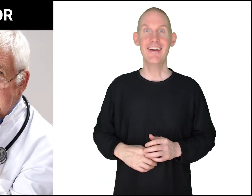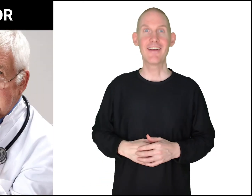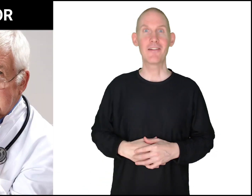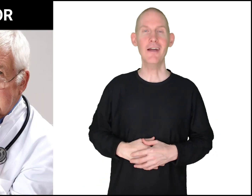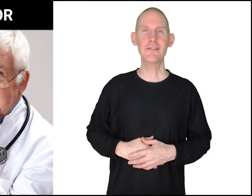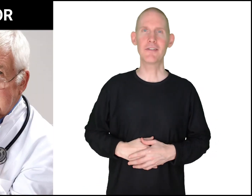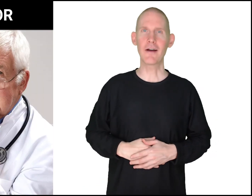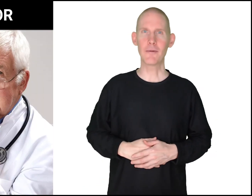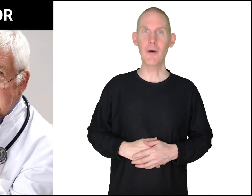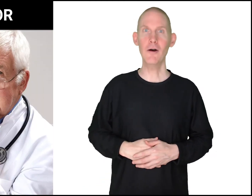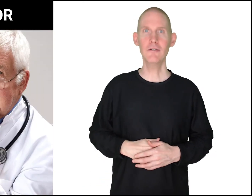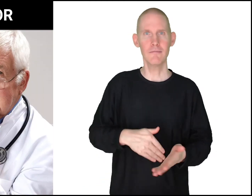Let's talk about